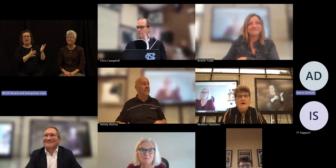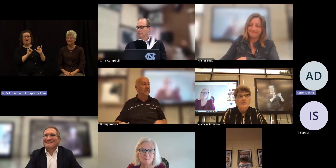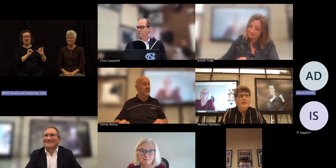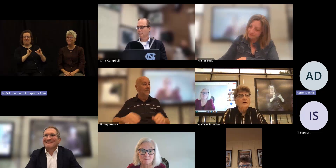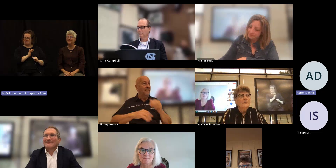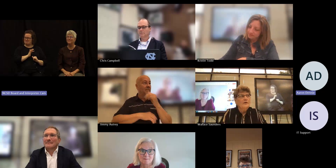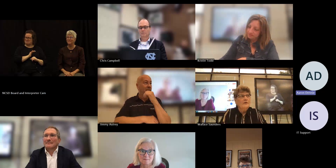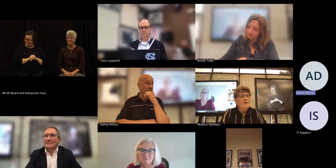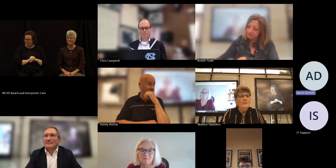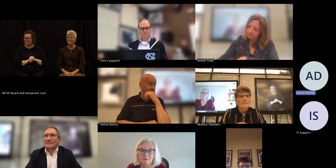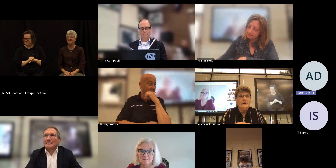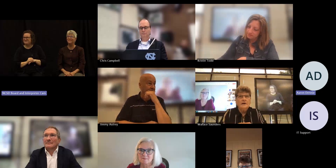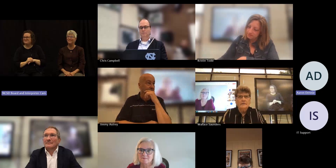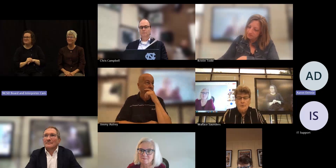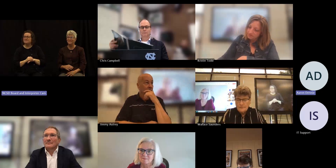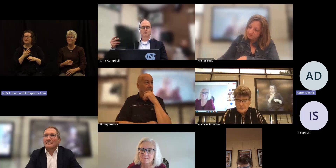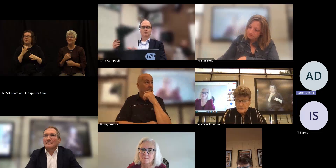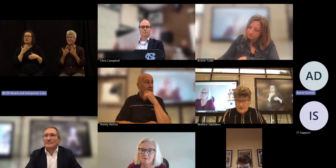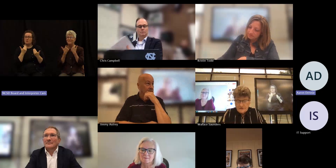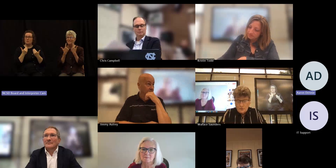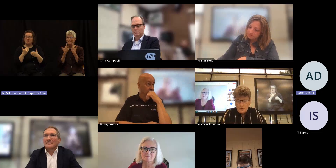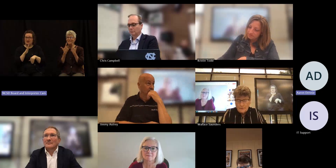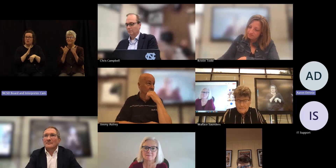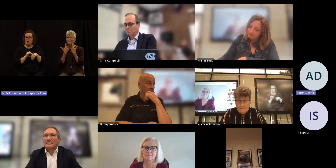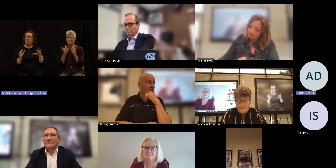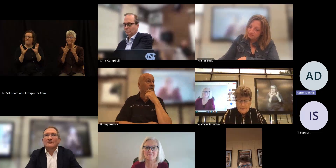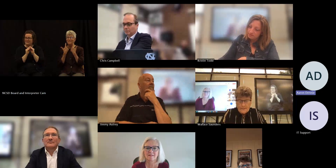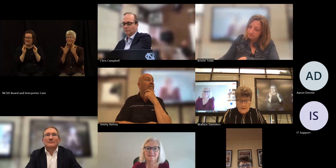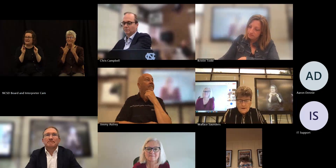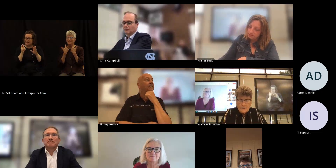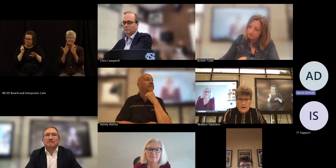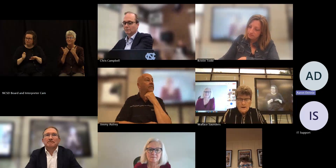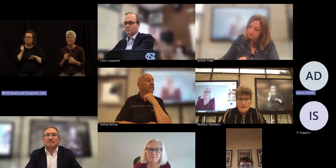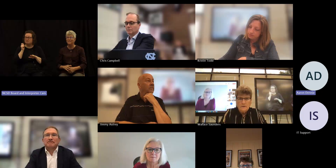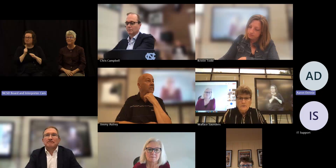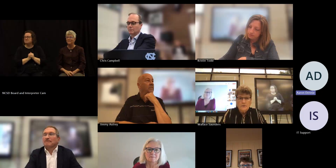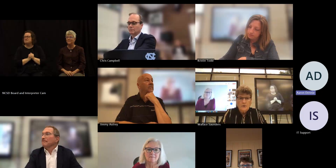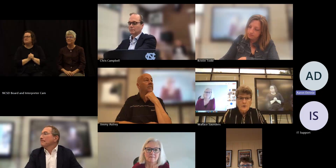like to call the meeting of the Board of Trustees to order.